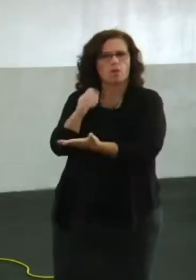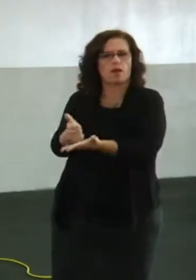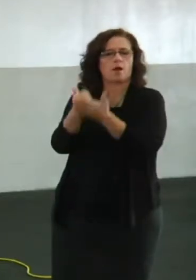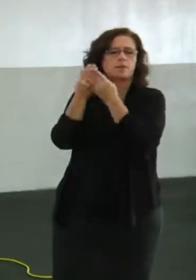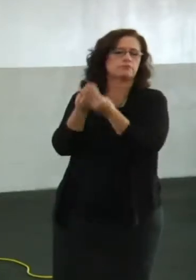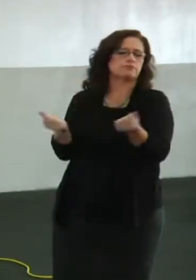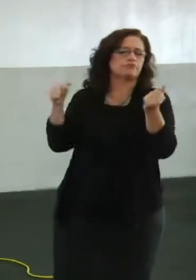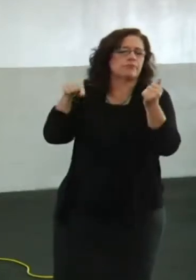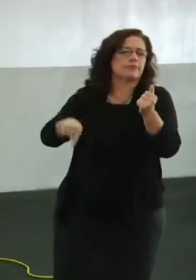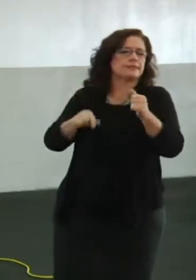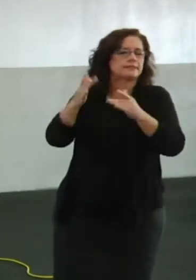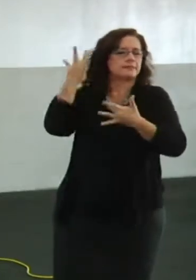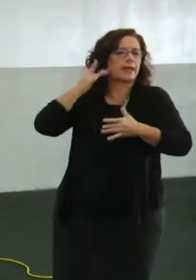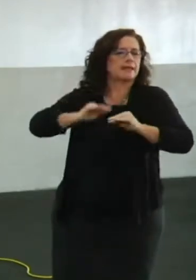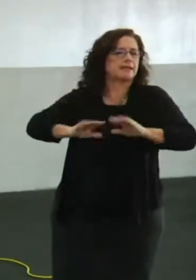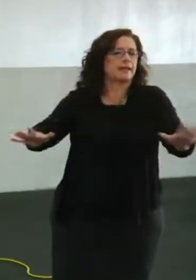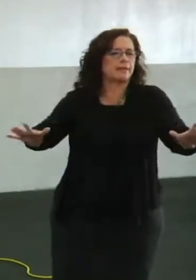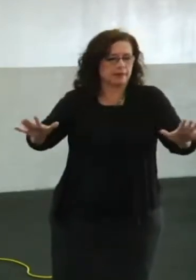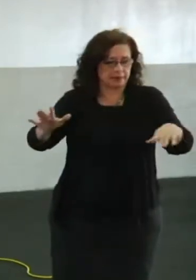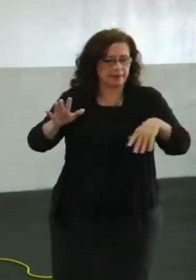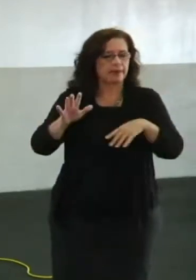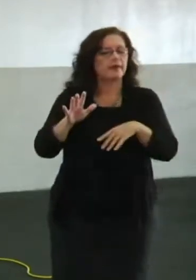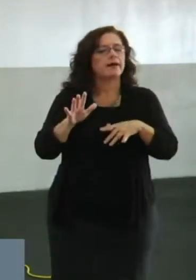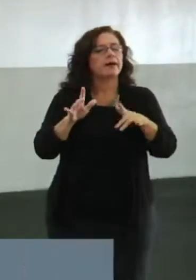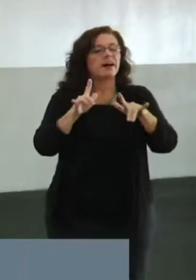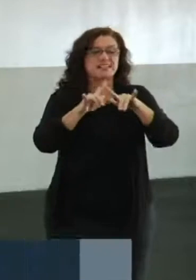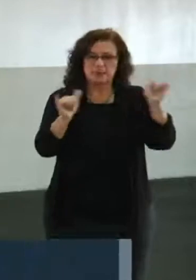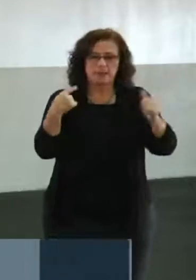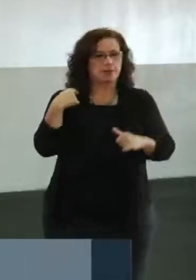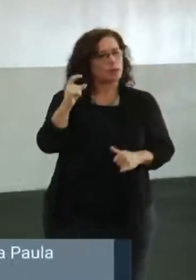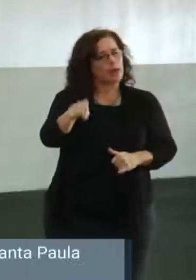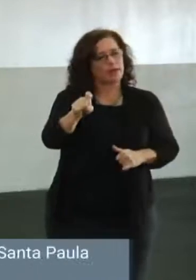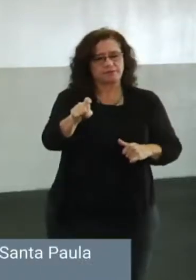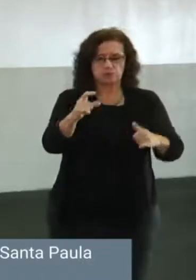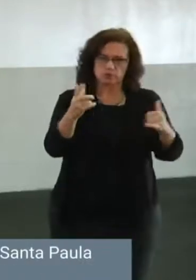really important things that we need to do to remember about. We have to wear a